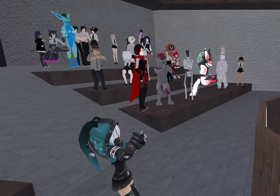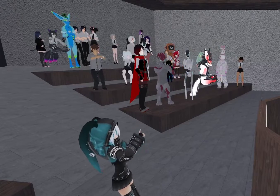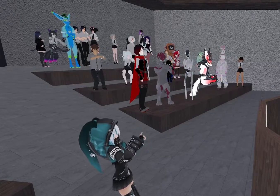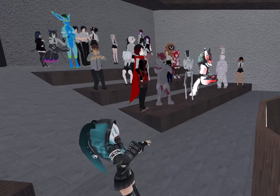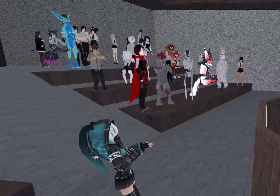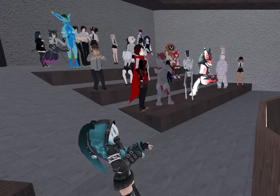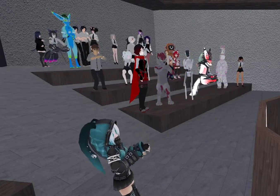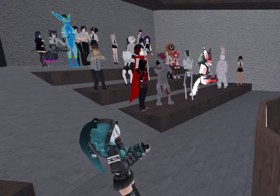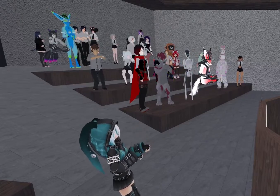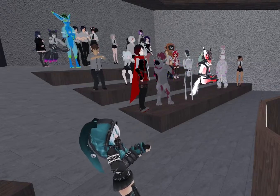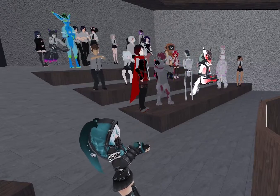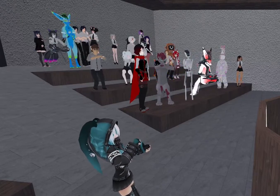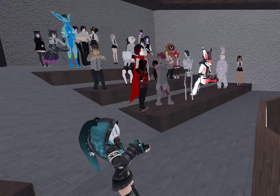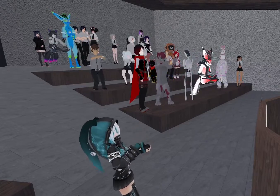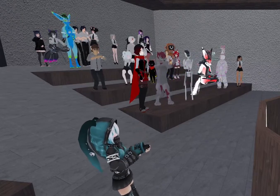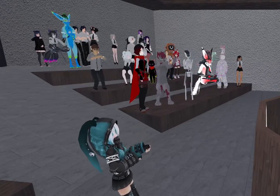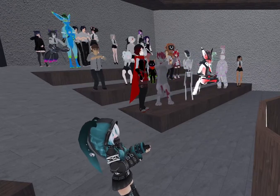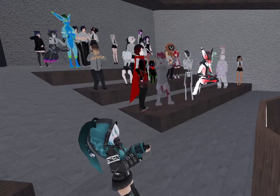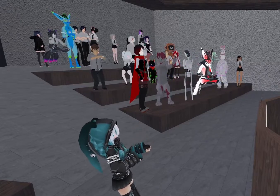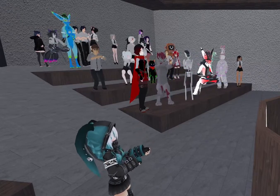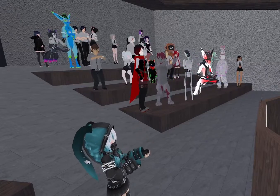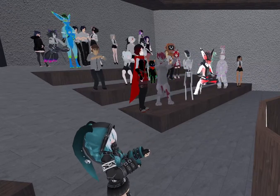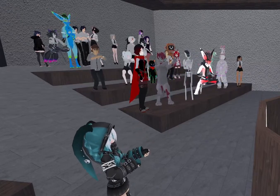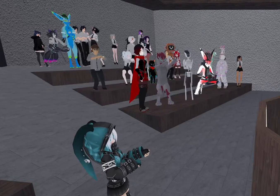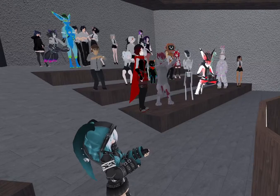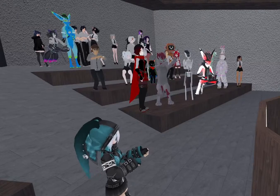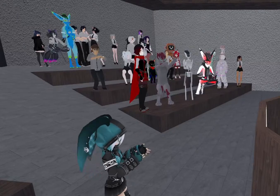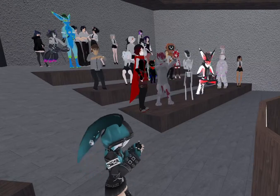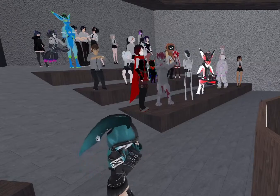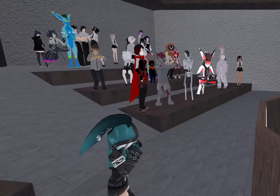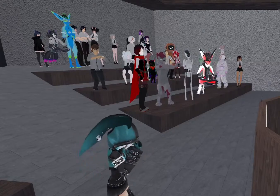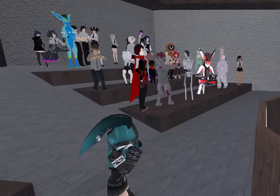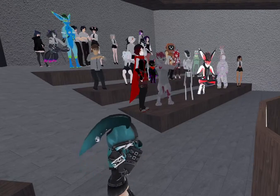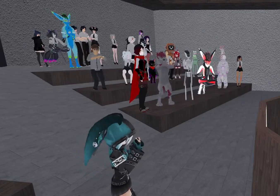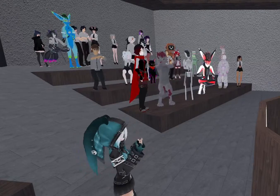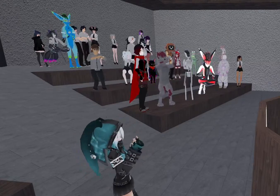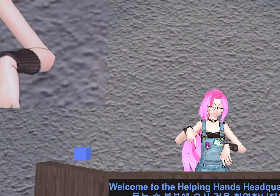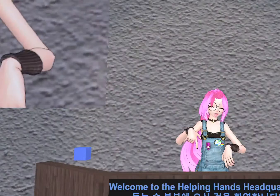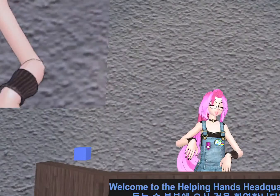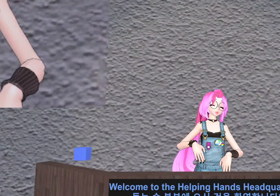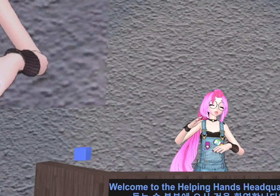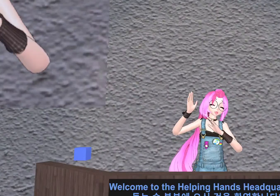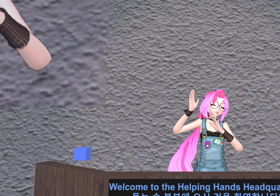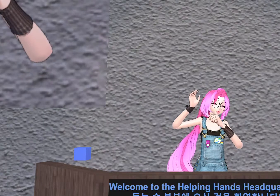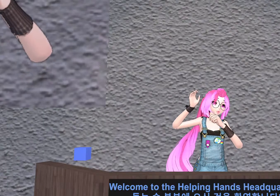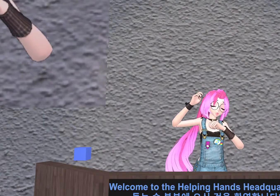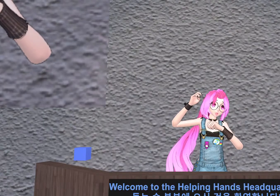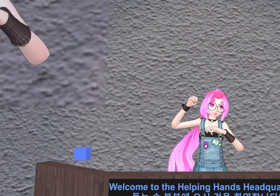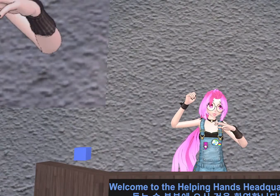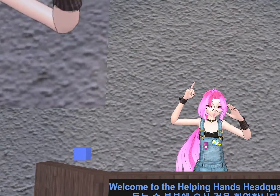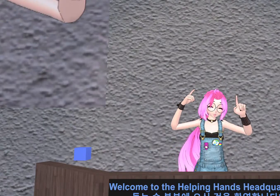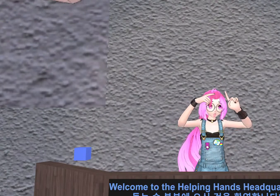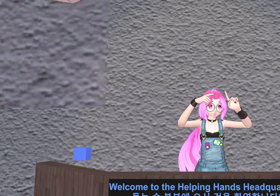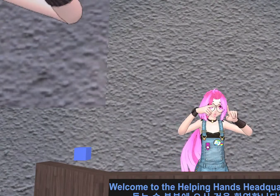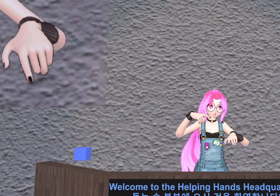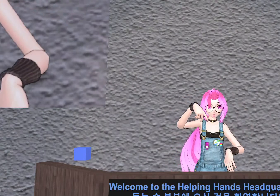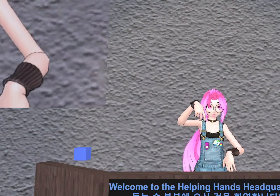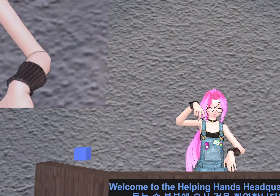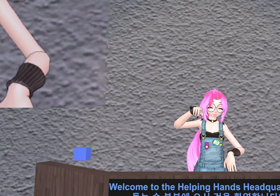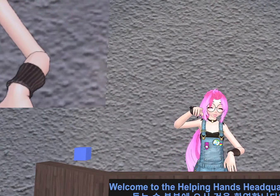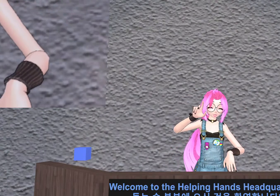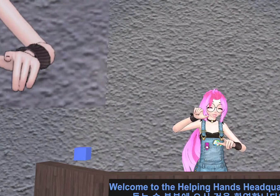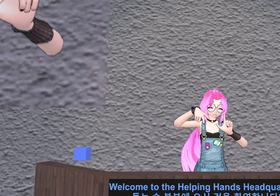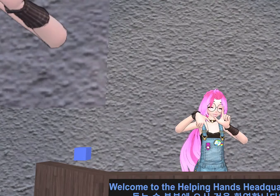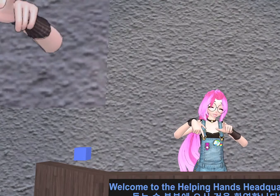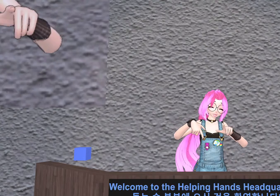pansexual? I'm pan myself, and it's so sad because you just fingerspell it. Pan. Hopefully one day we'll have a